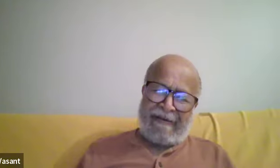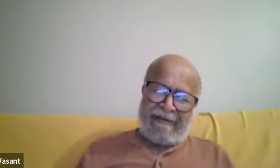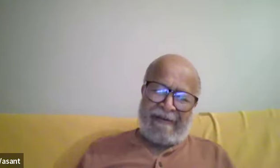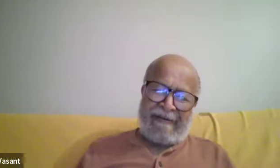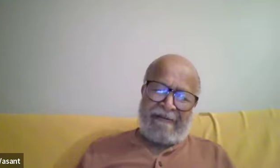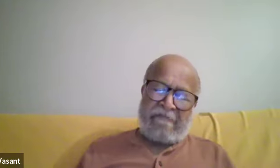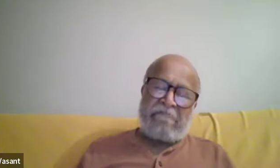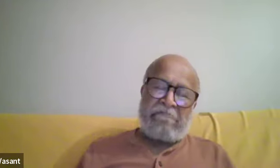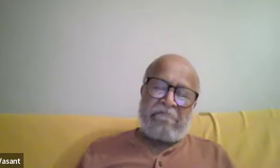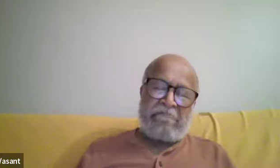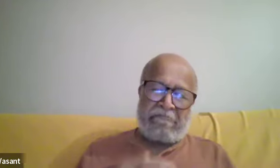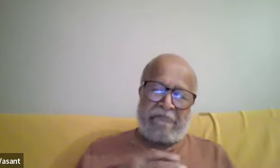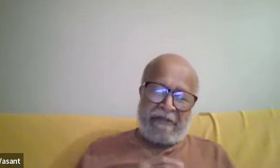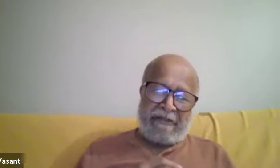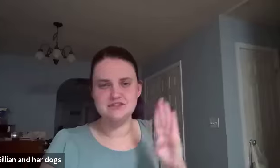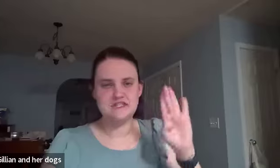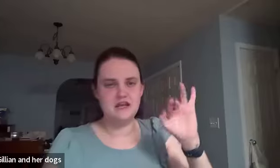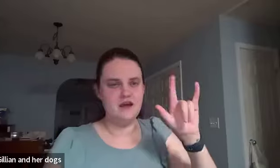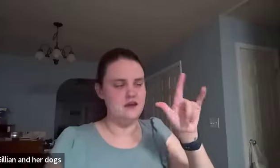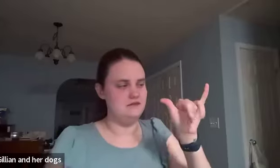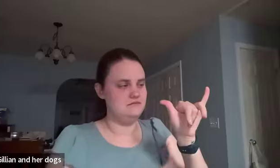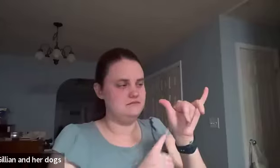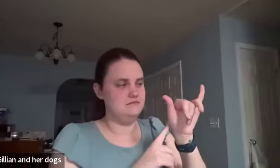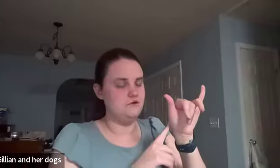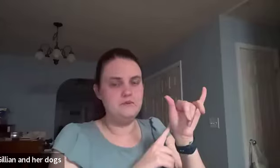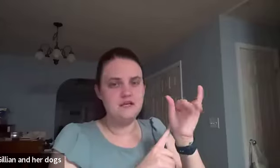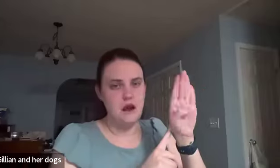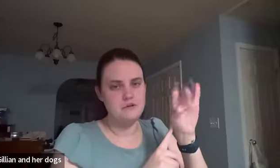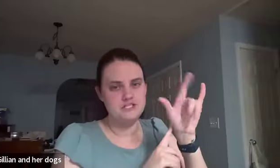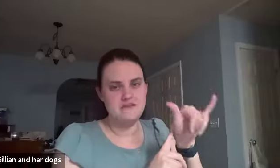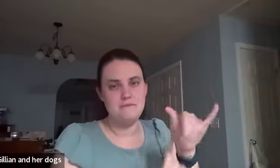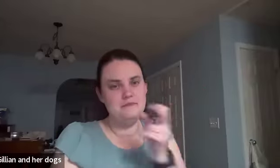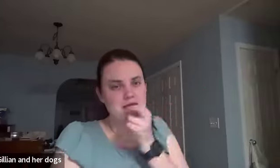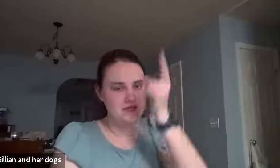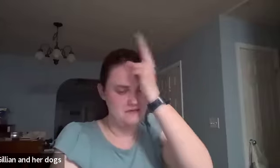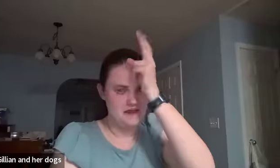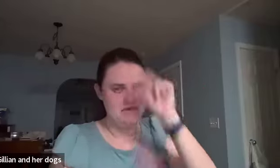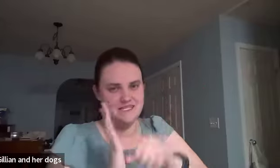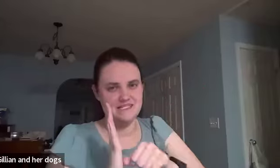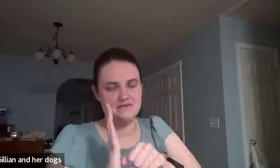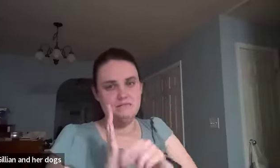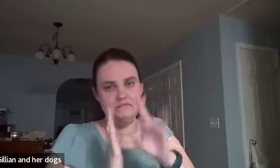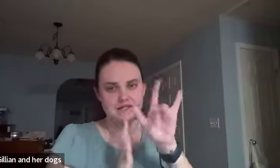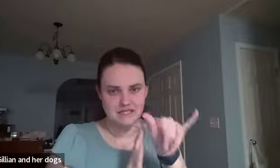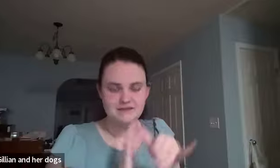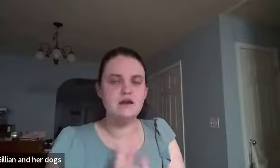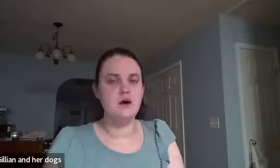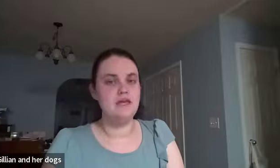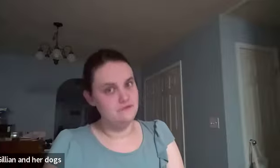So yeah, it's interesting. For Billy Goat, I would just add that Billy Goat, that emphasis of the Billy, if